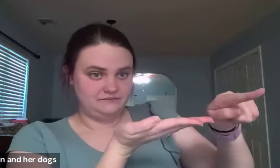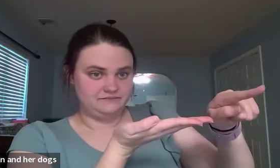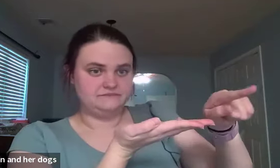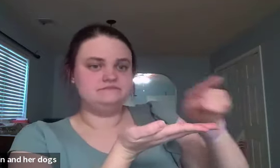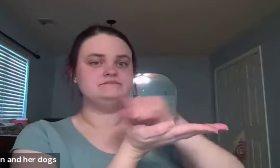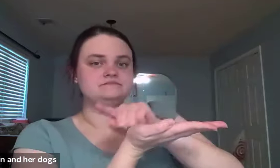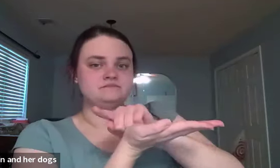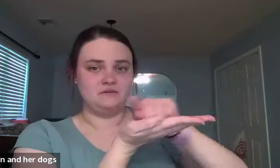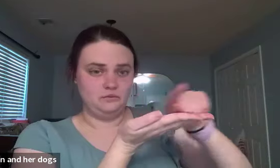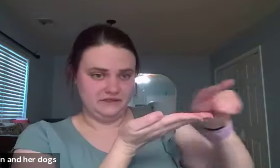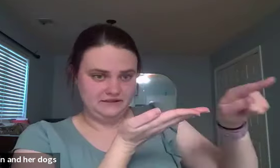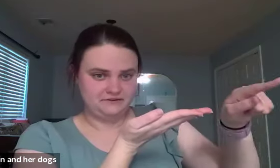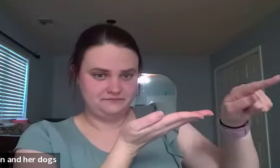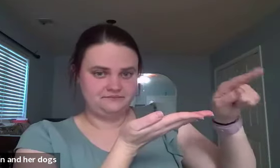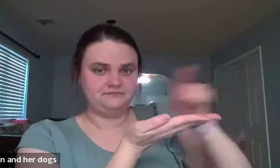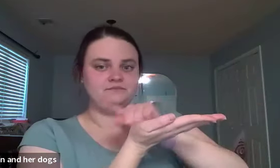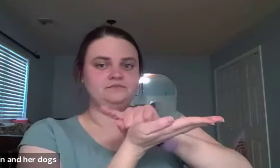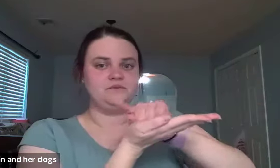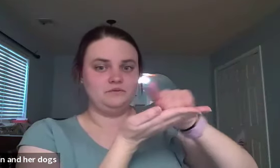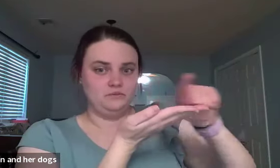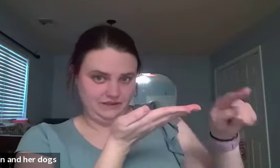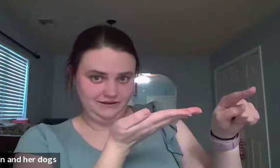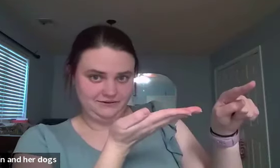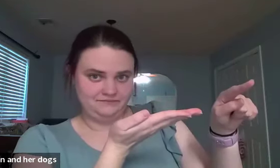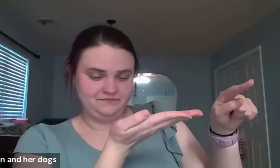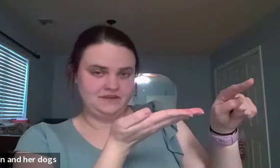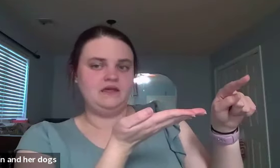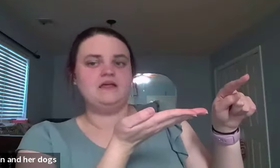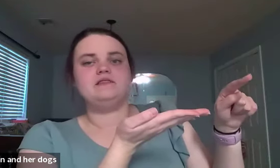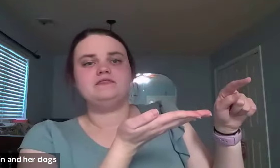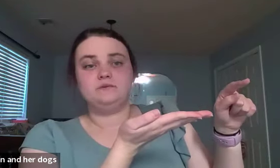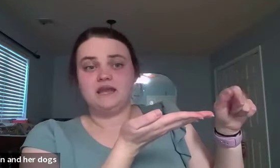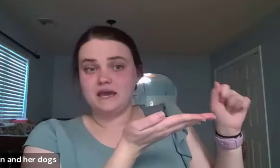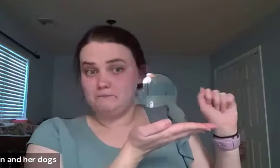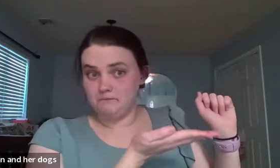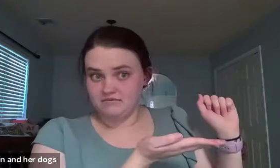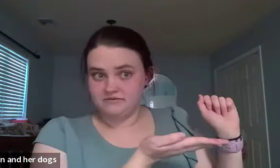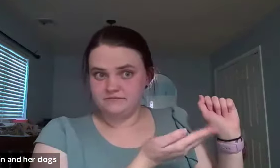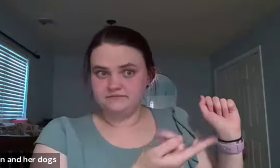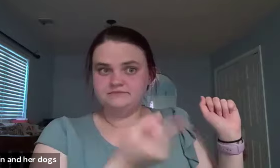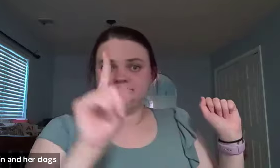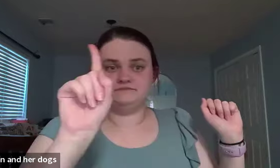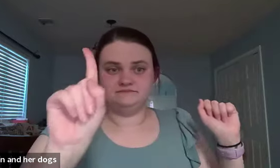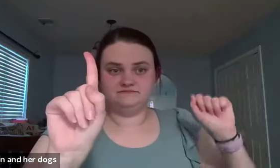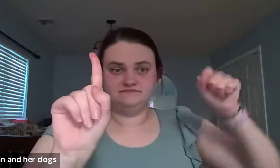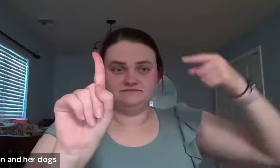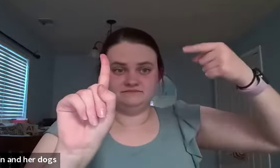week, week, week. Then we had month,